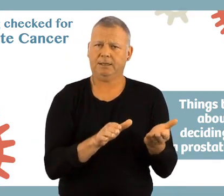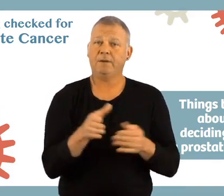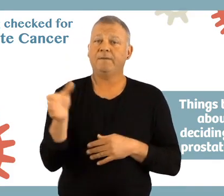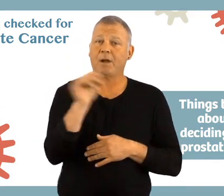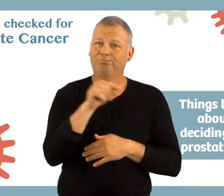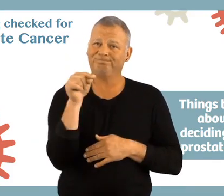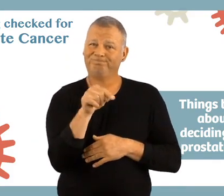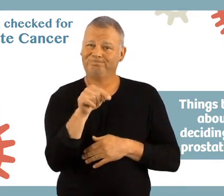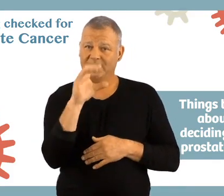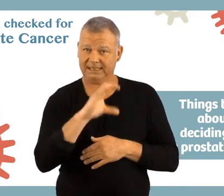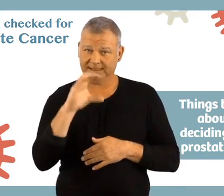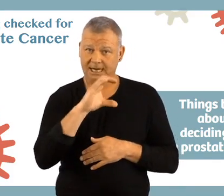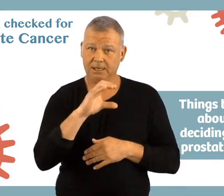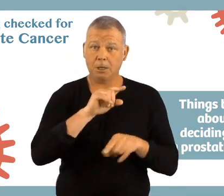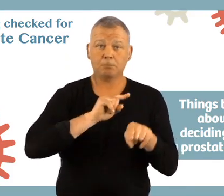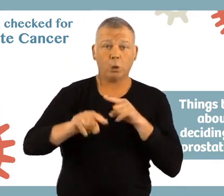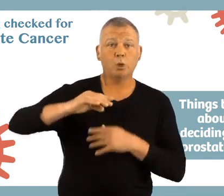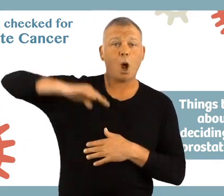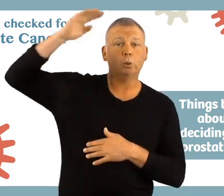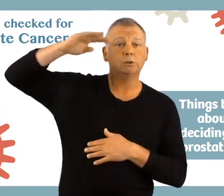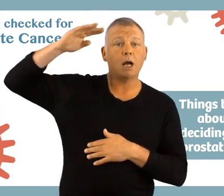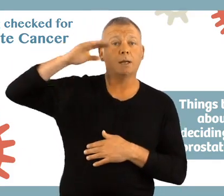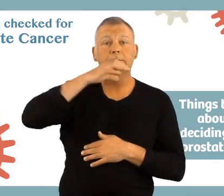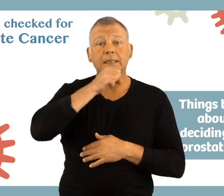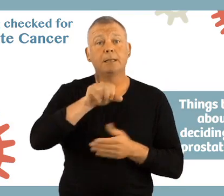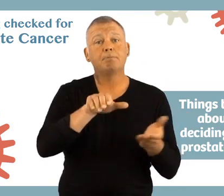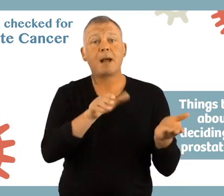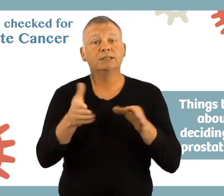Many men die with prostate cancer, but not because of it.